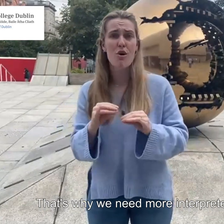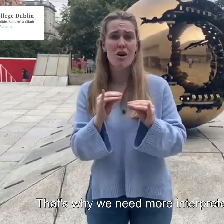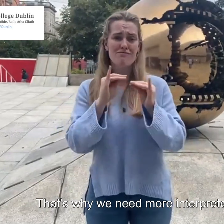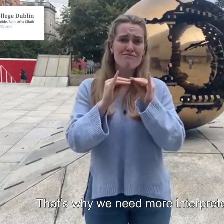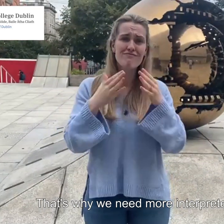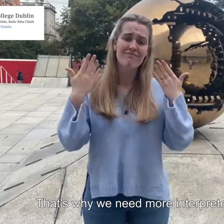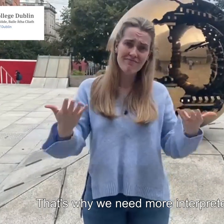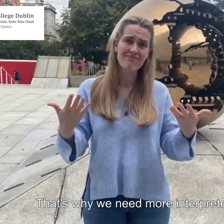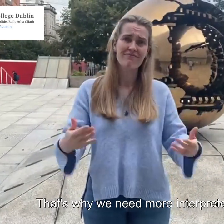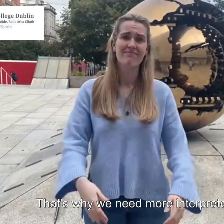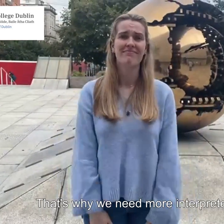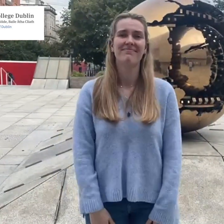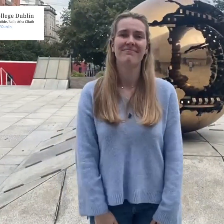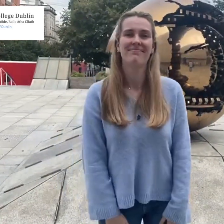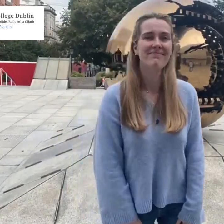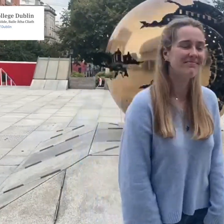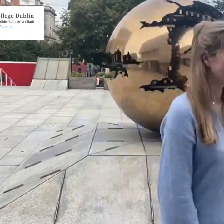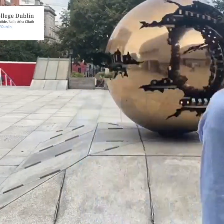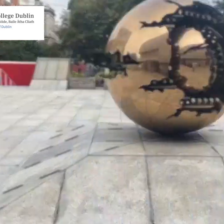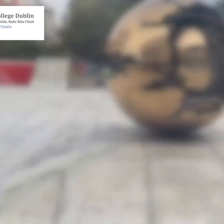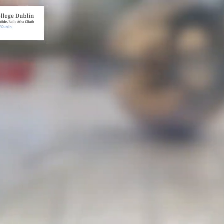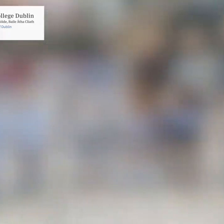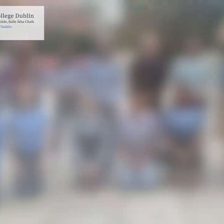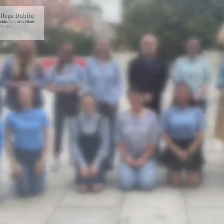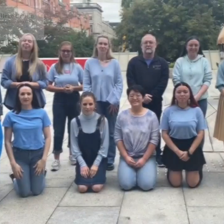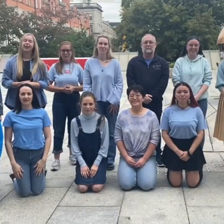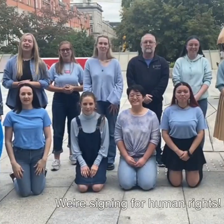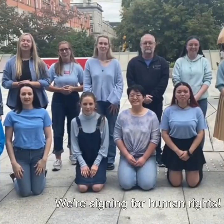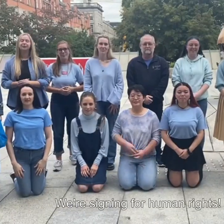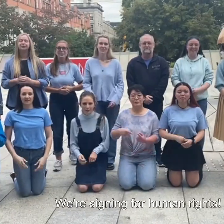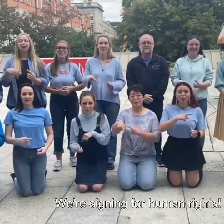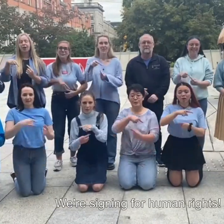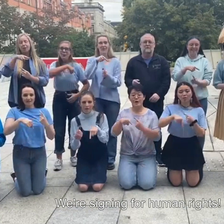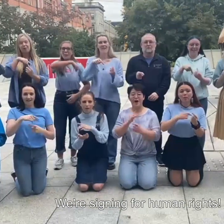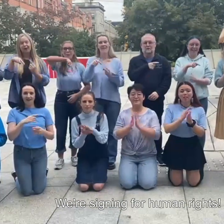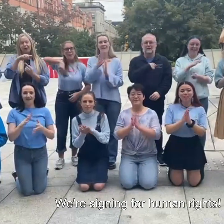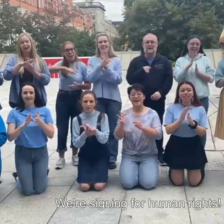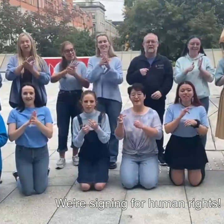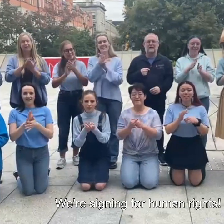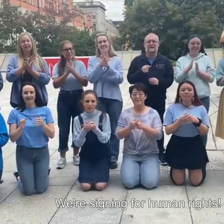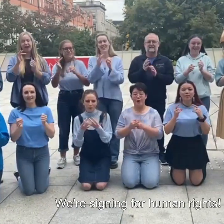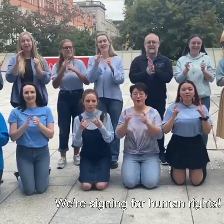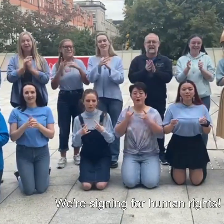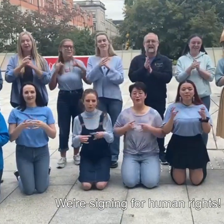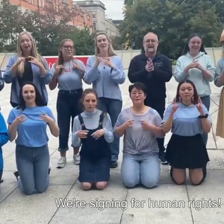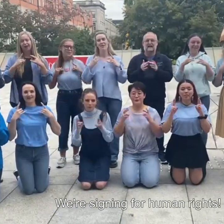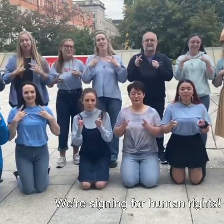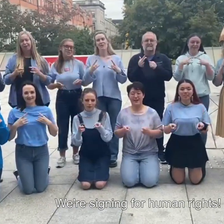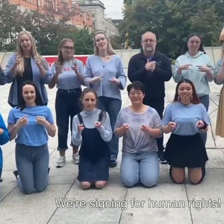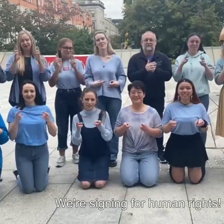need more interpreters. We are signing for human rights.